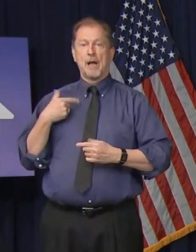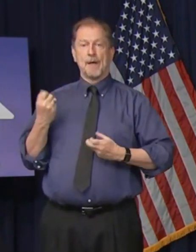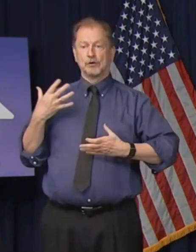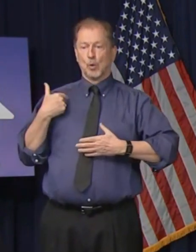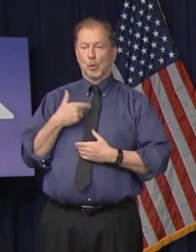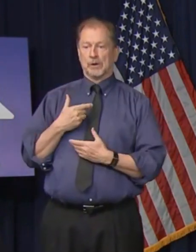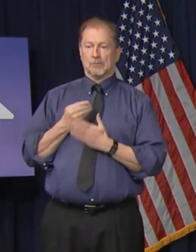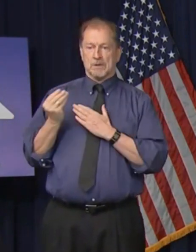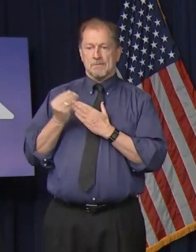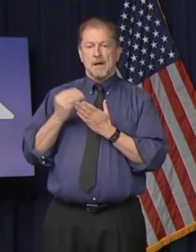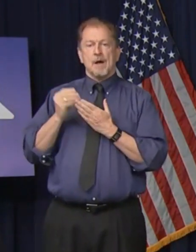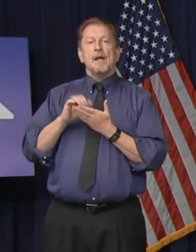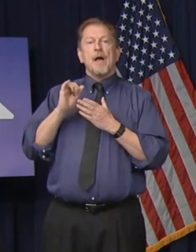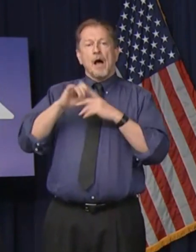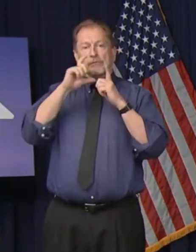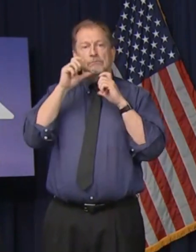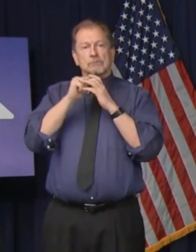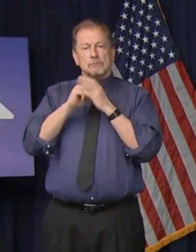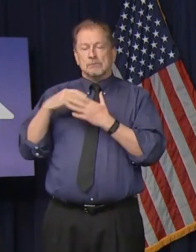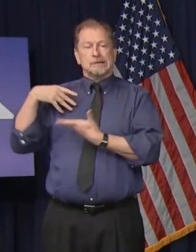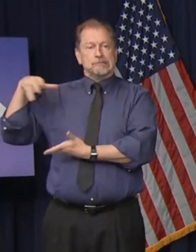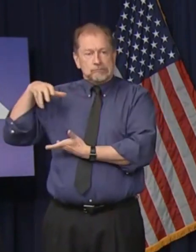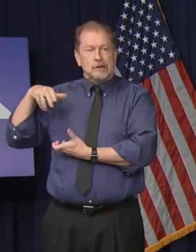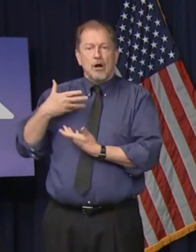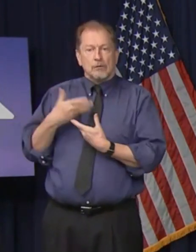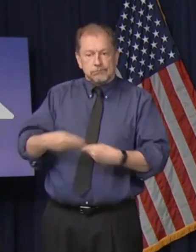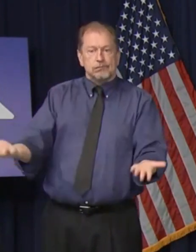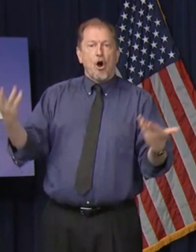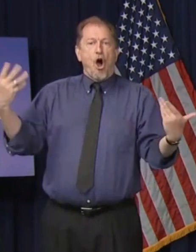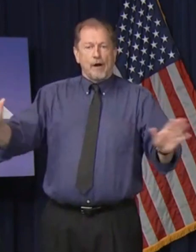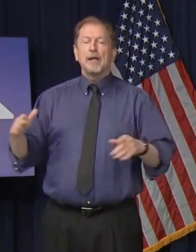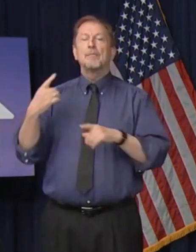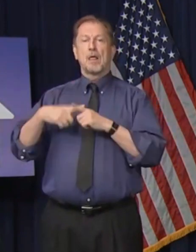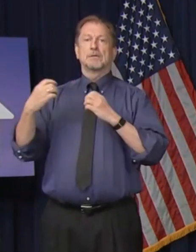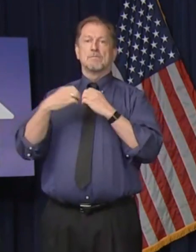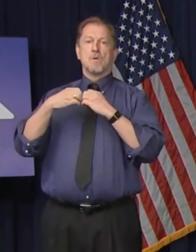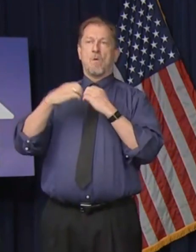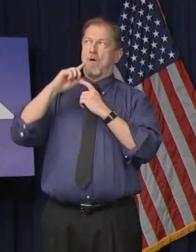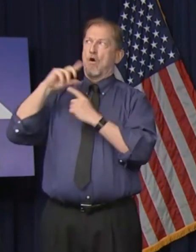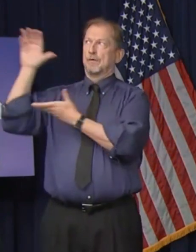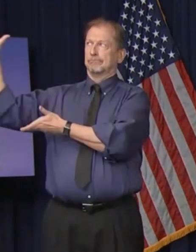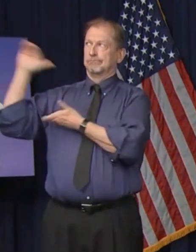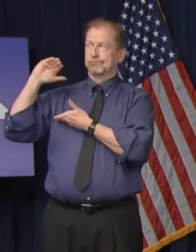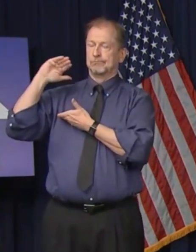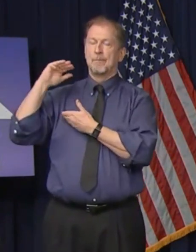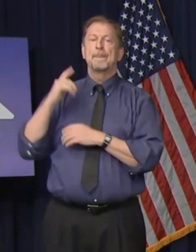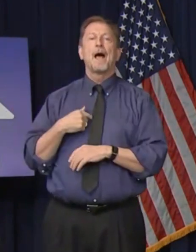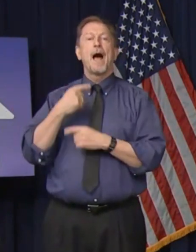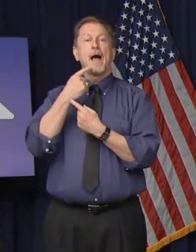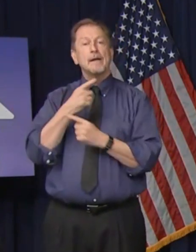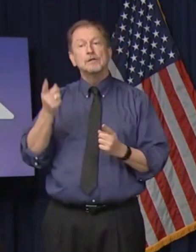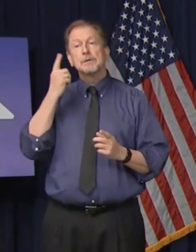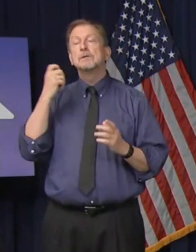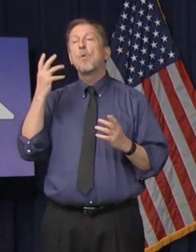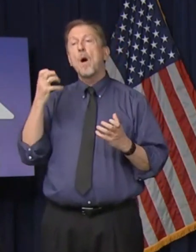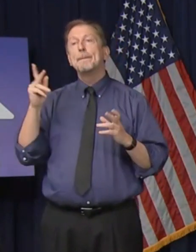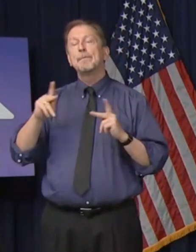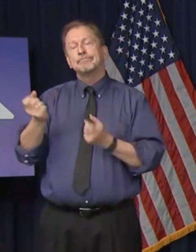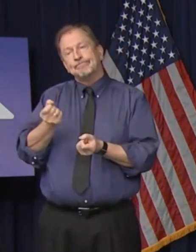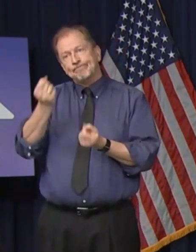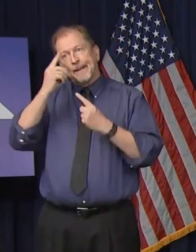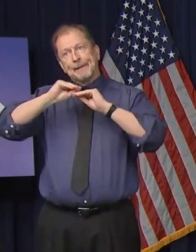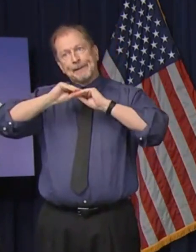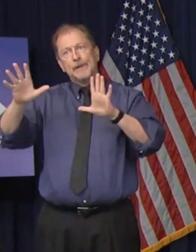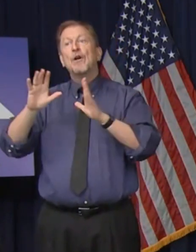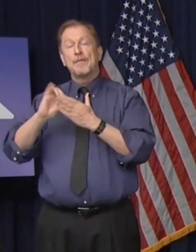and the items that are on order. So, I announce those because I want people to see and understand that